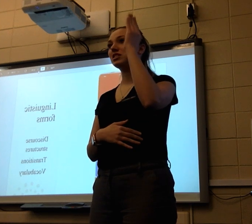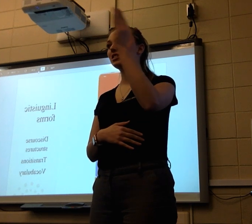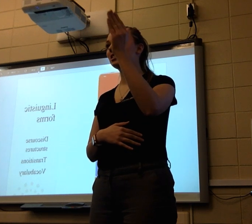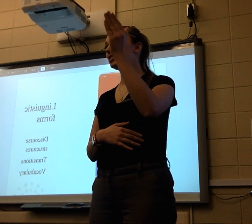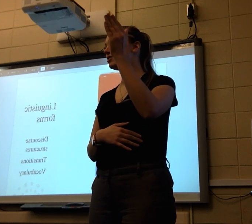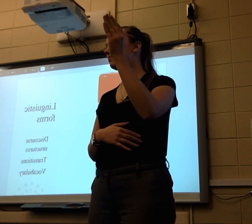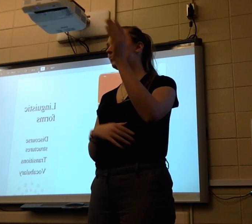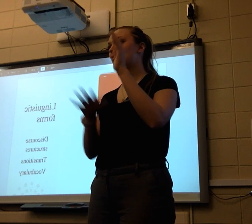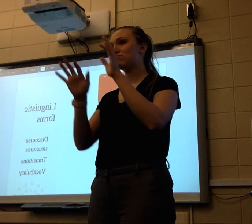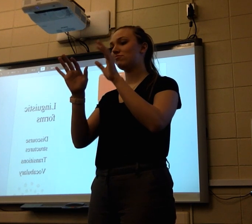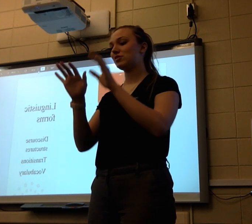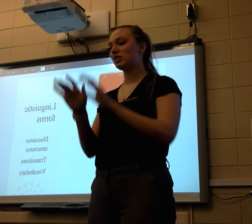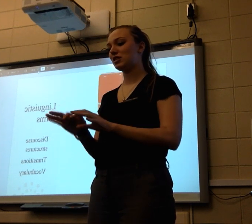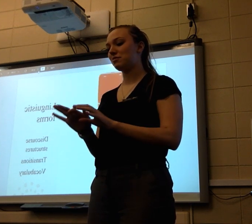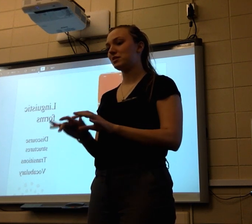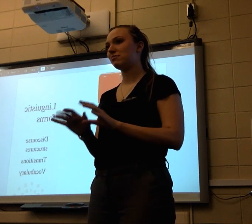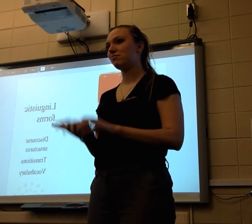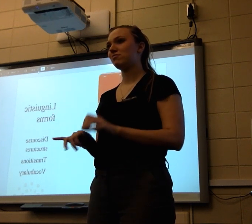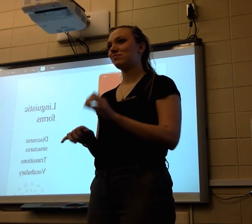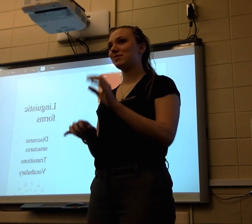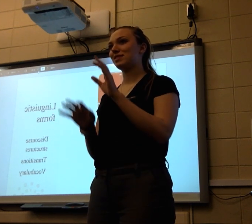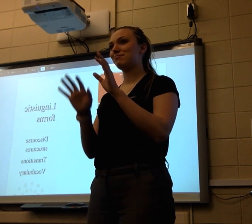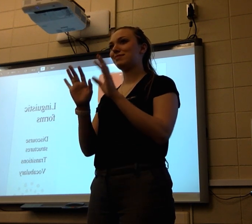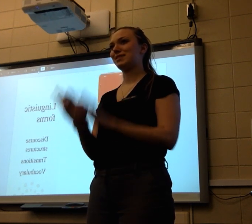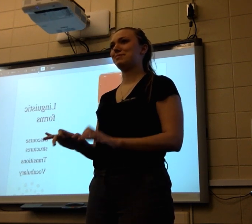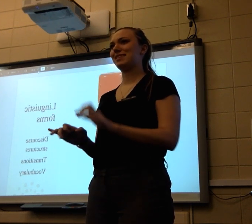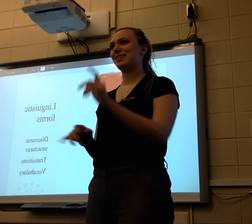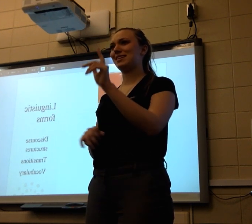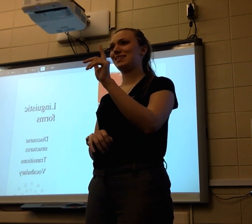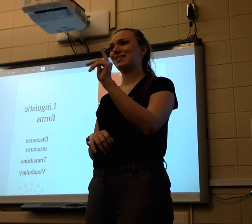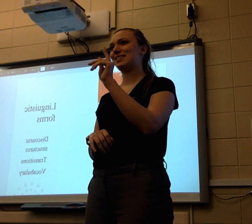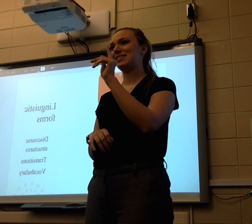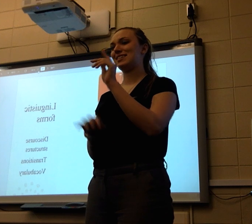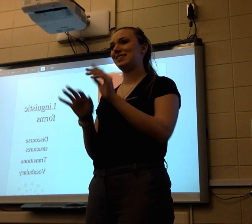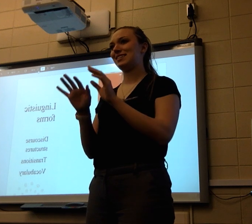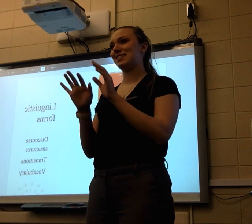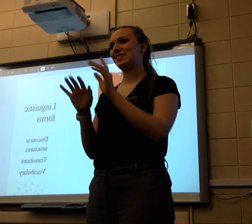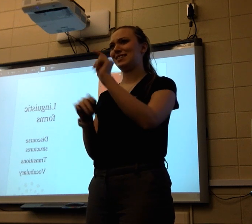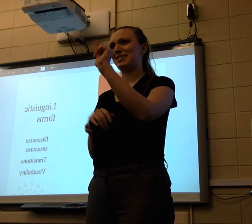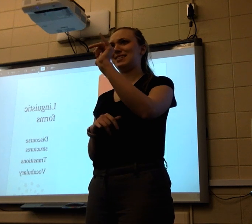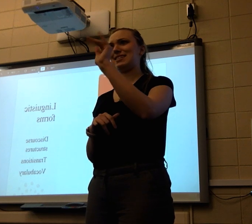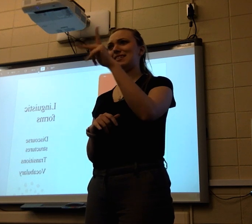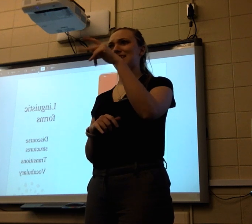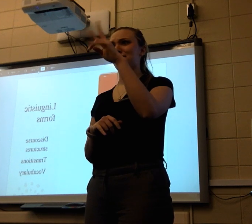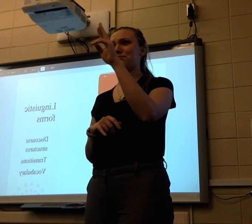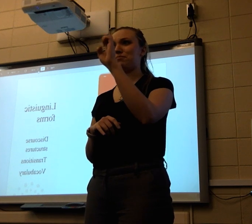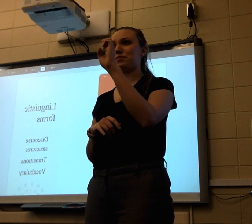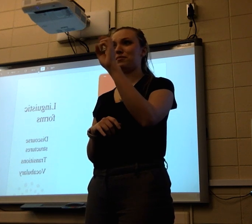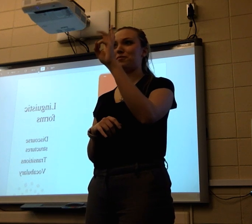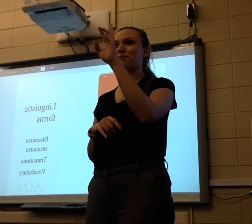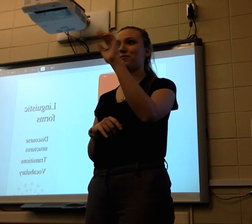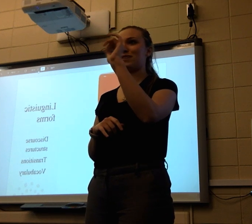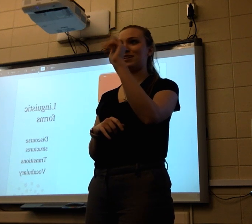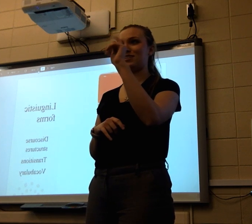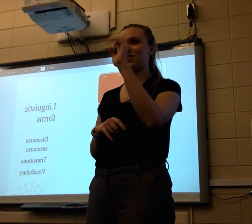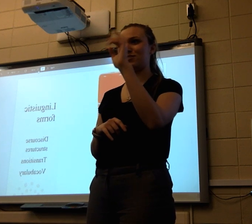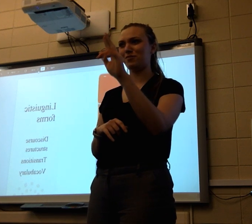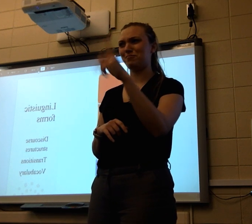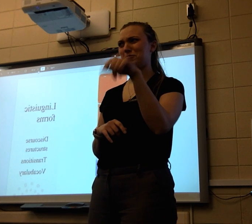anybody. Do you know what that is? Yeah, okay. So on your keyboard, you're typing, imagine